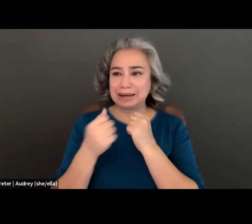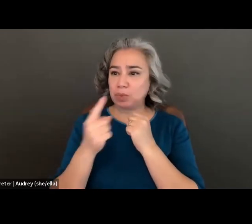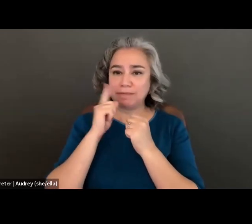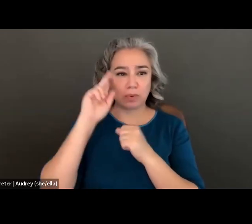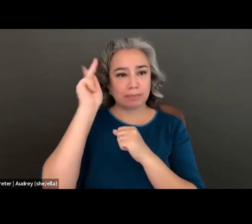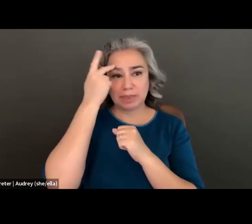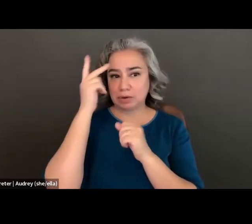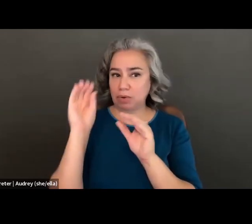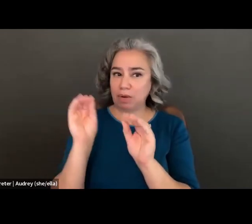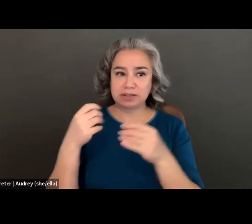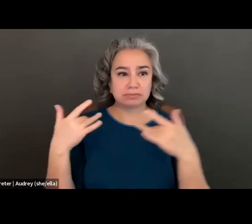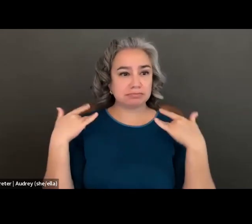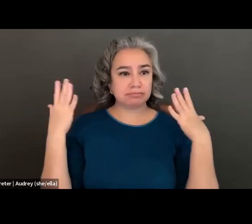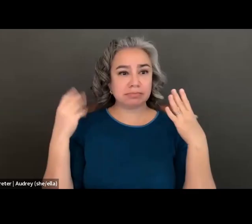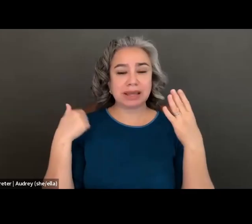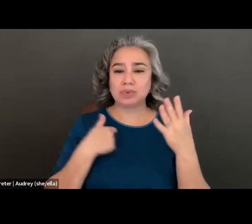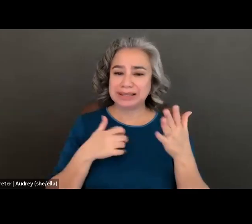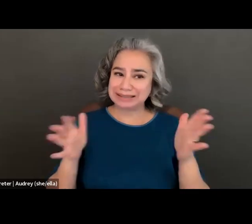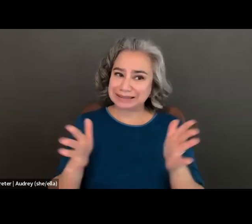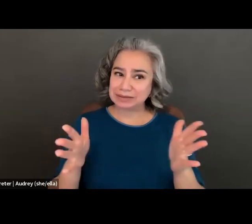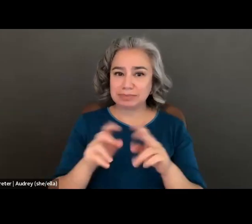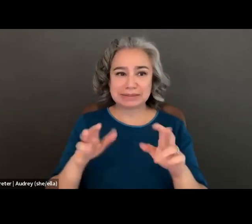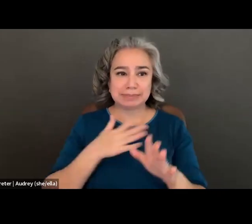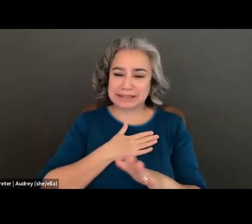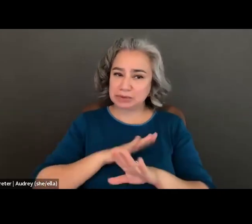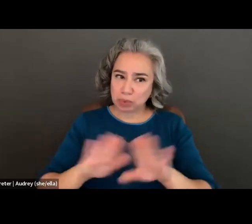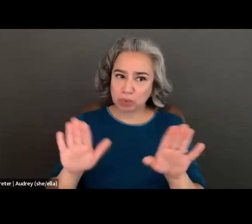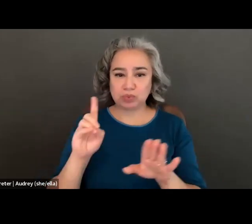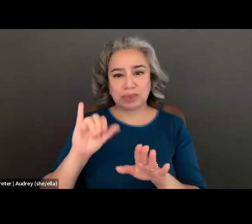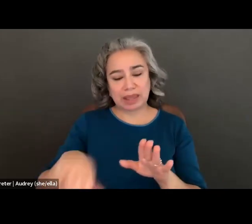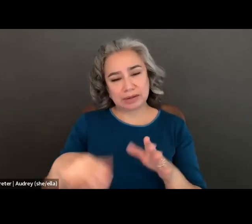office, and we have discouraged our panelists from doing this today.